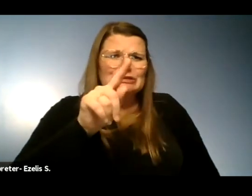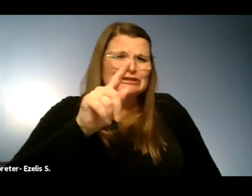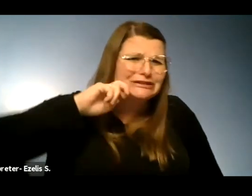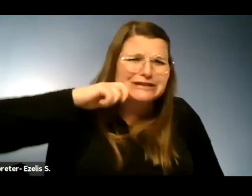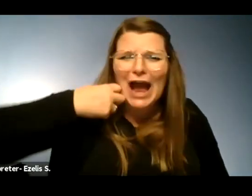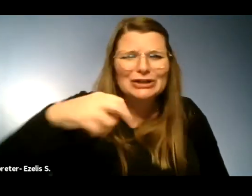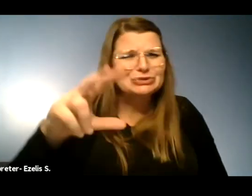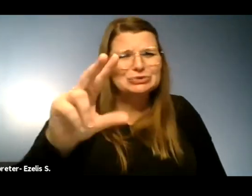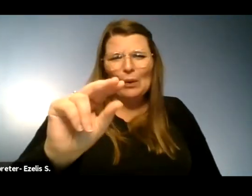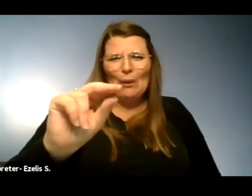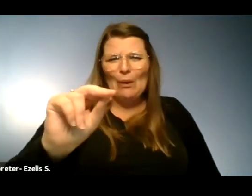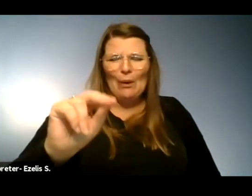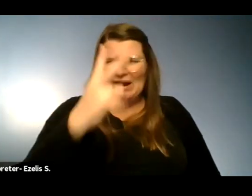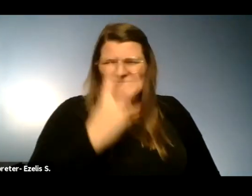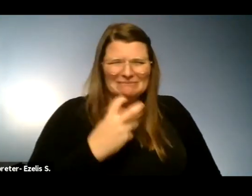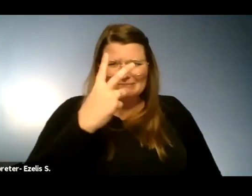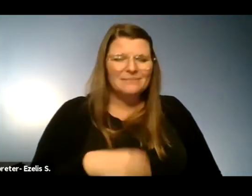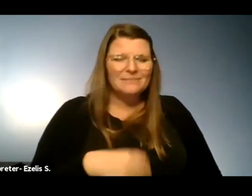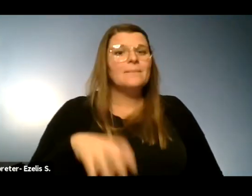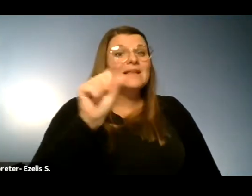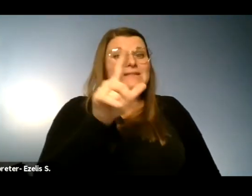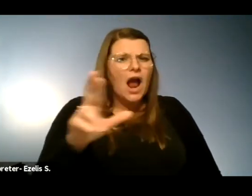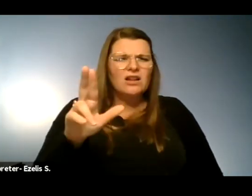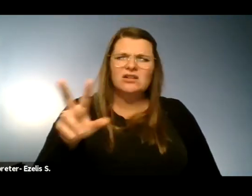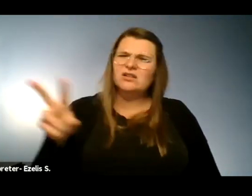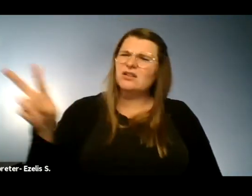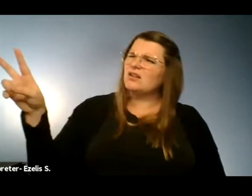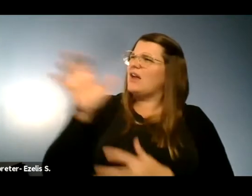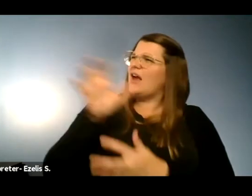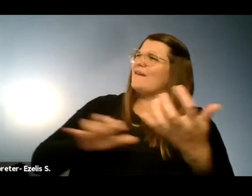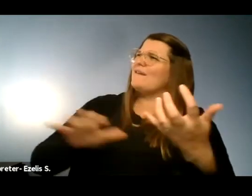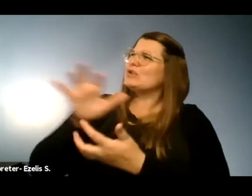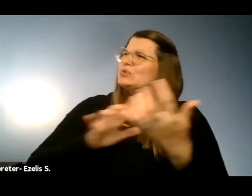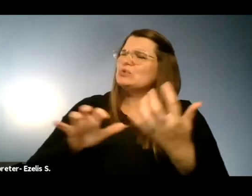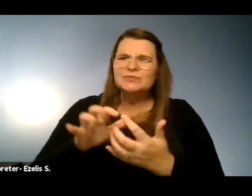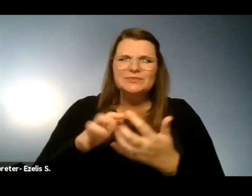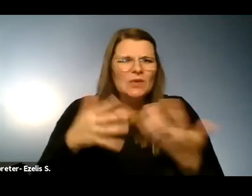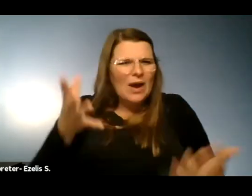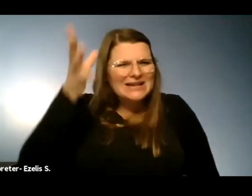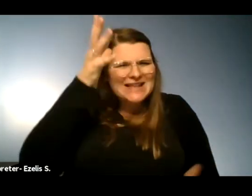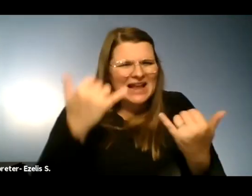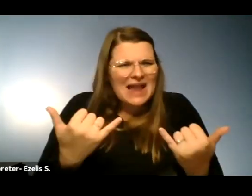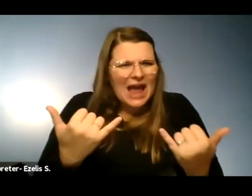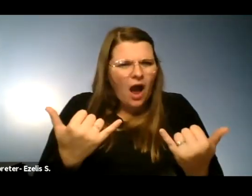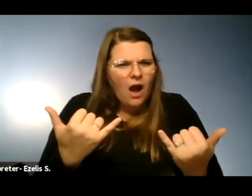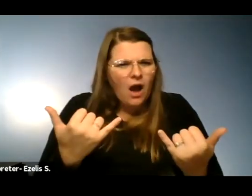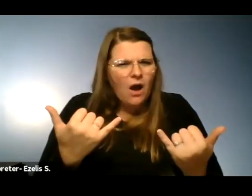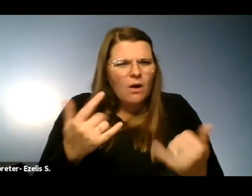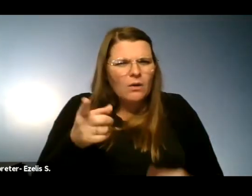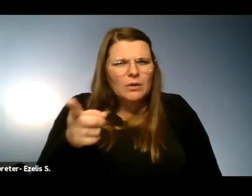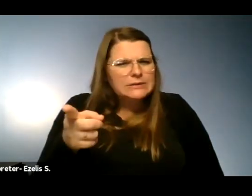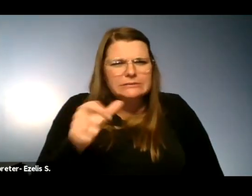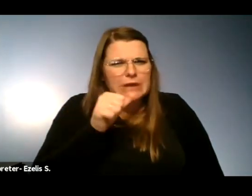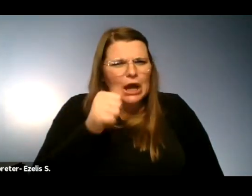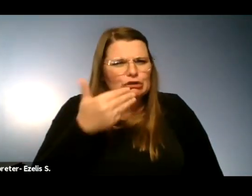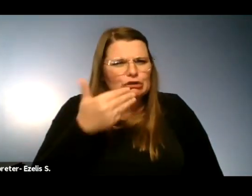don't think so. Skylar was confused, though. What is Dad doing now that's not a good